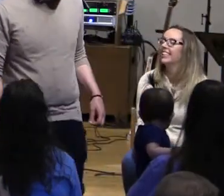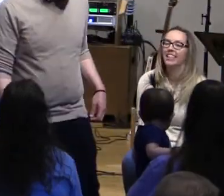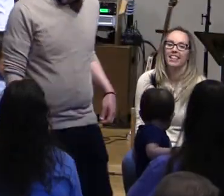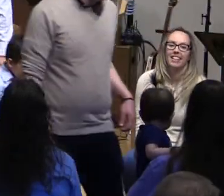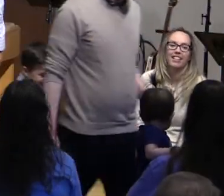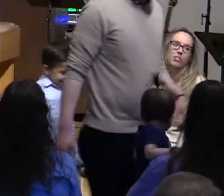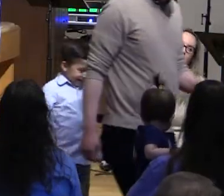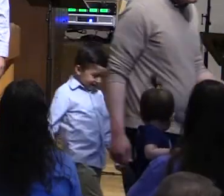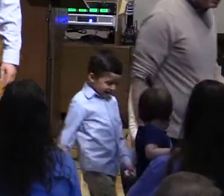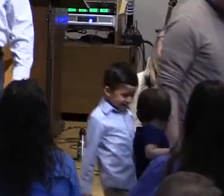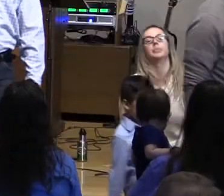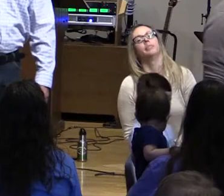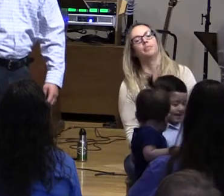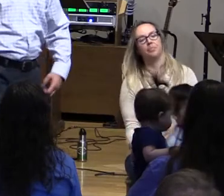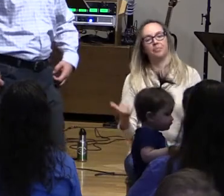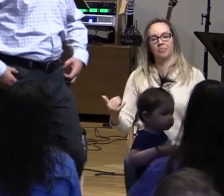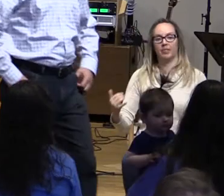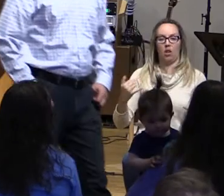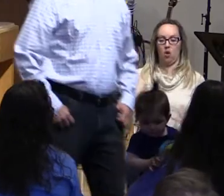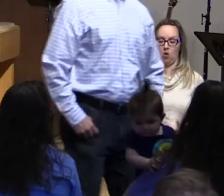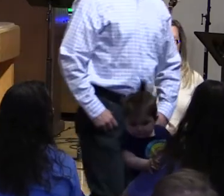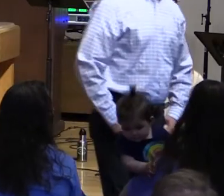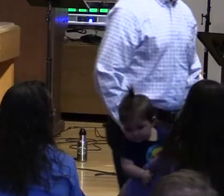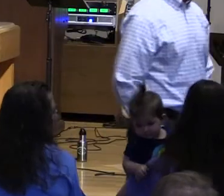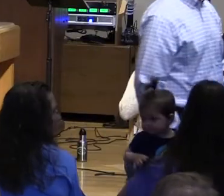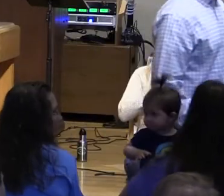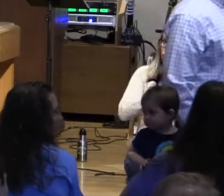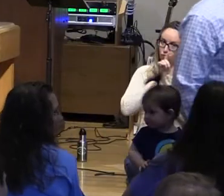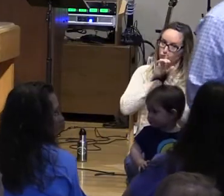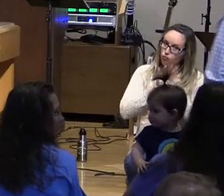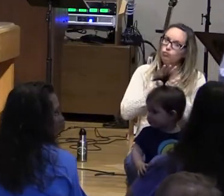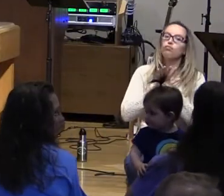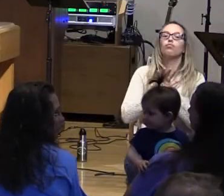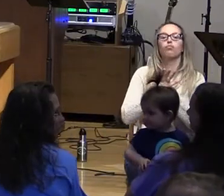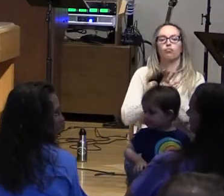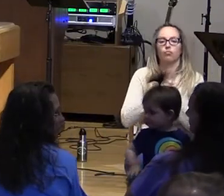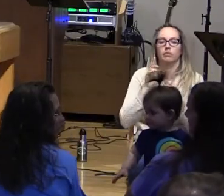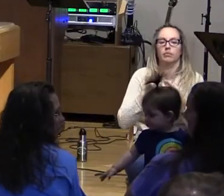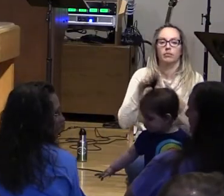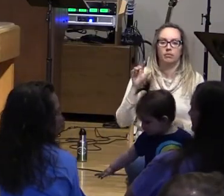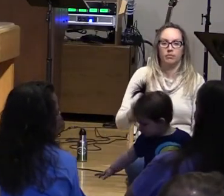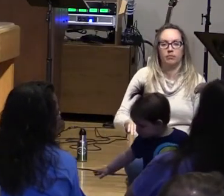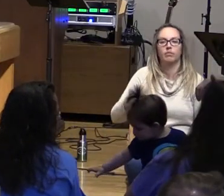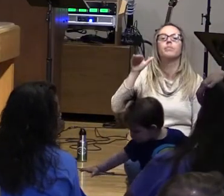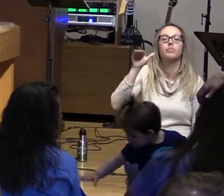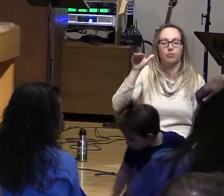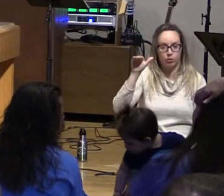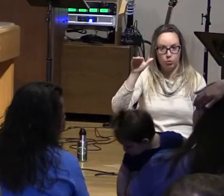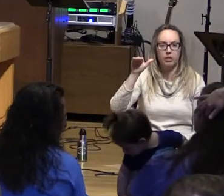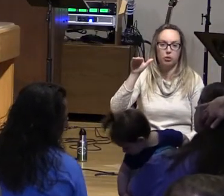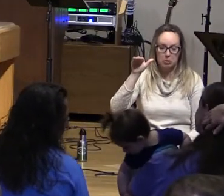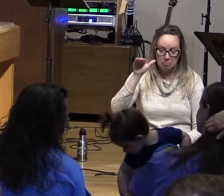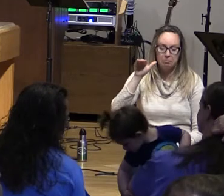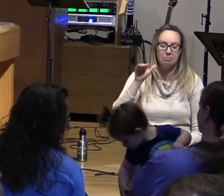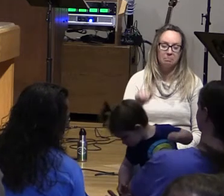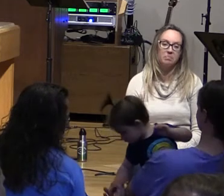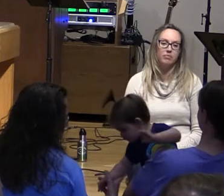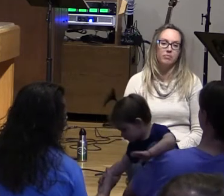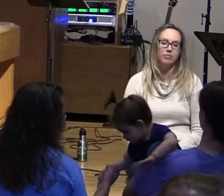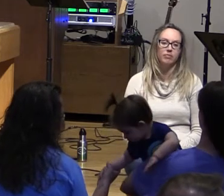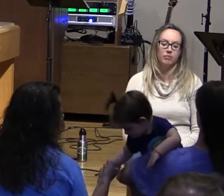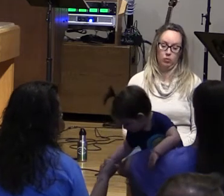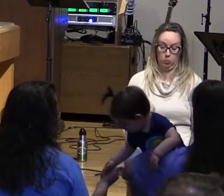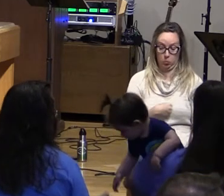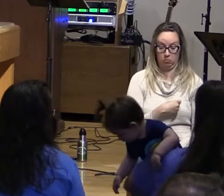now made our promises to raise her in the faith.